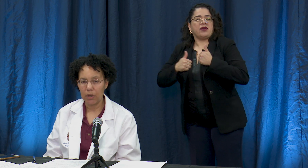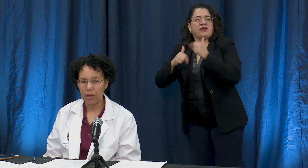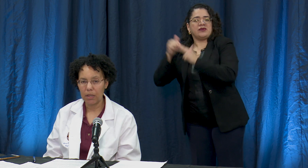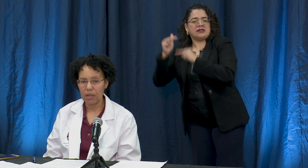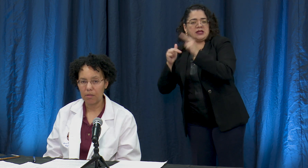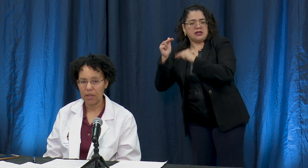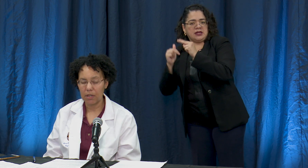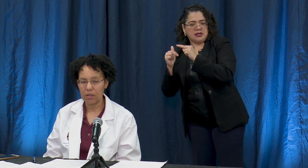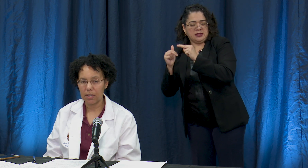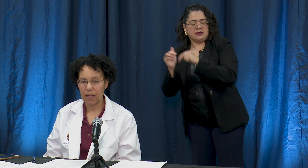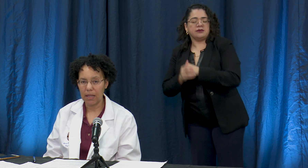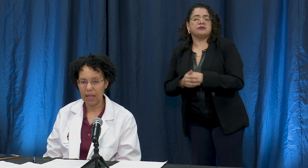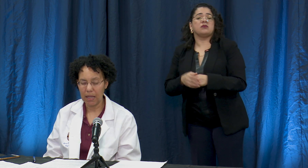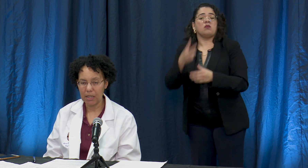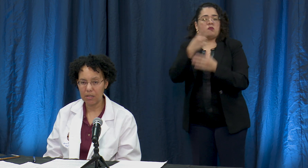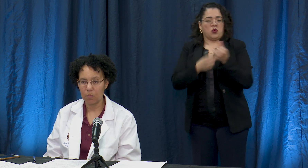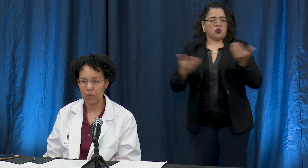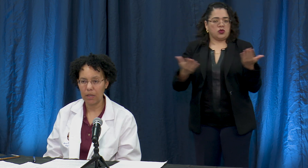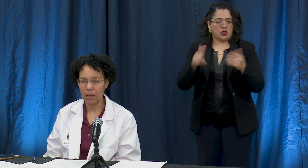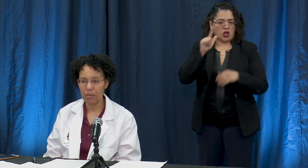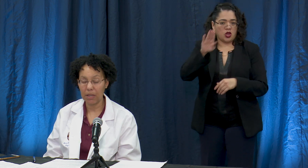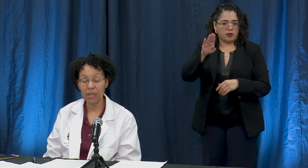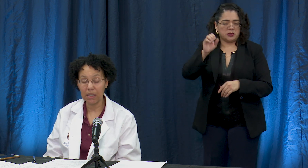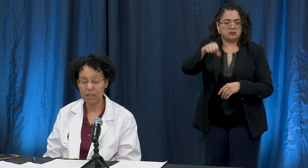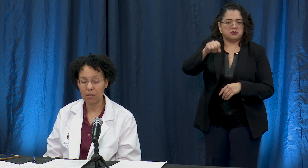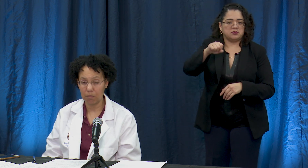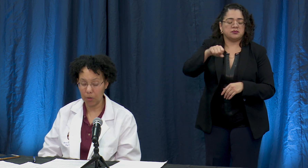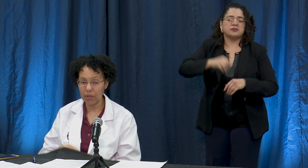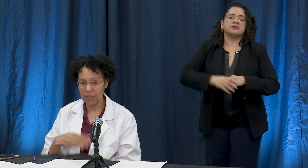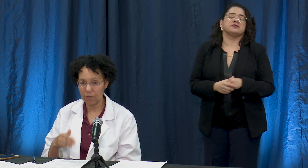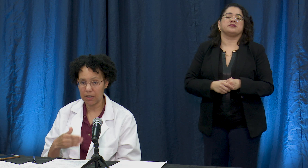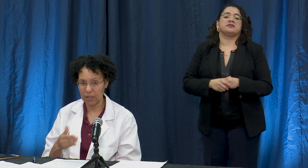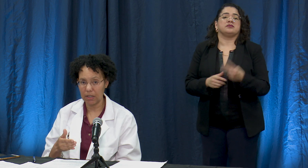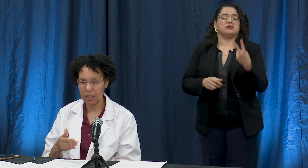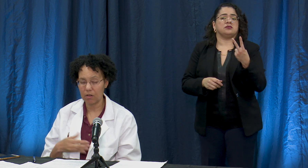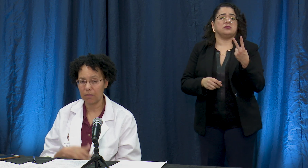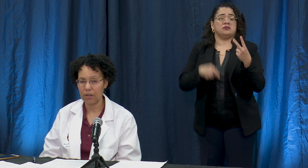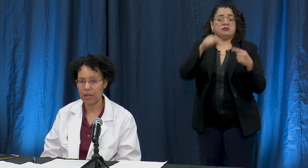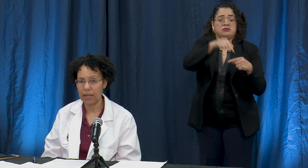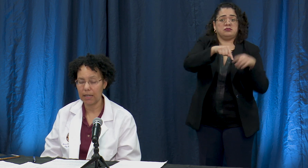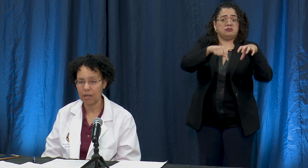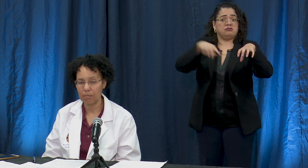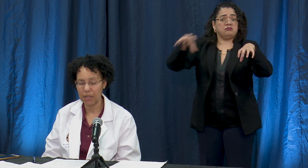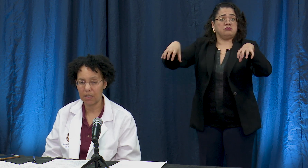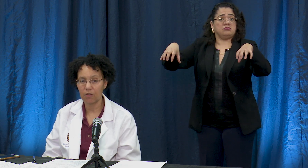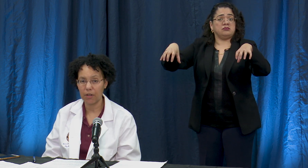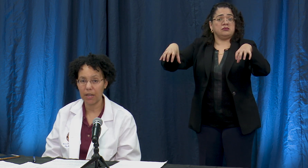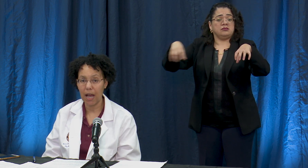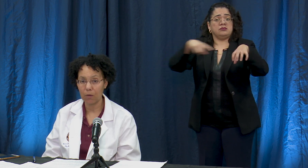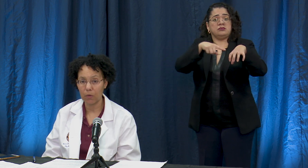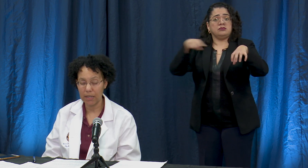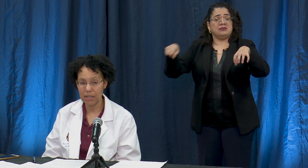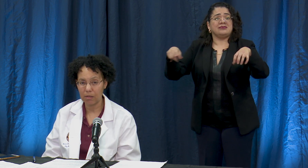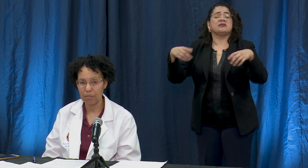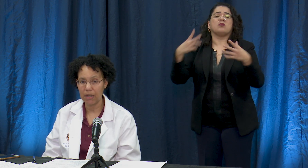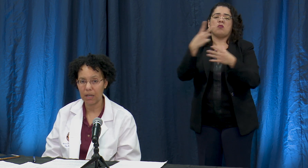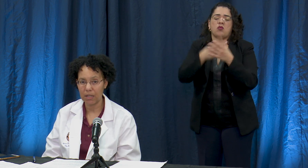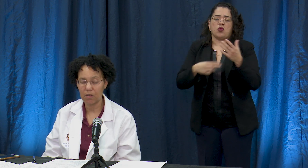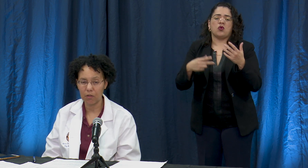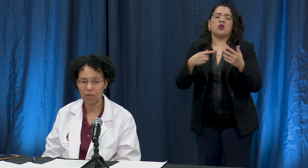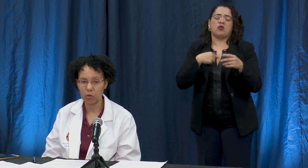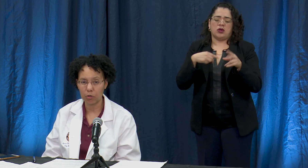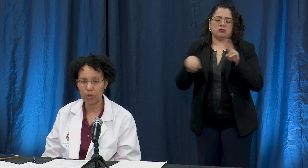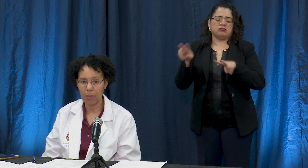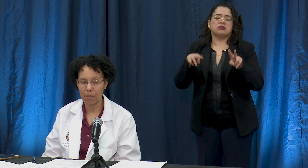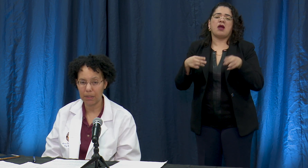And when there's a case, because both of these facilities are very considered very high risk